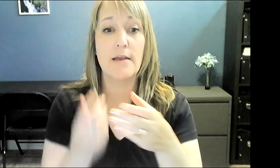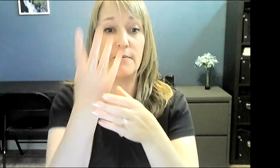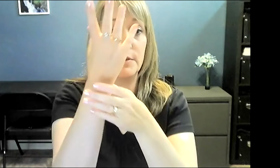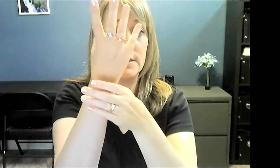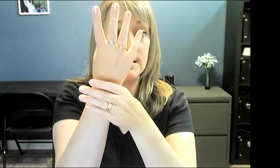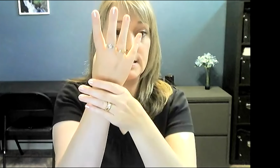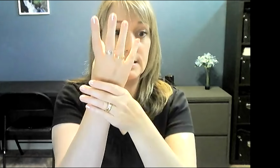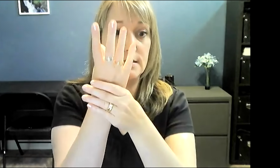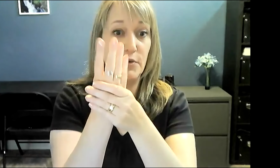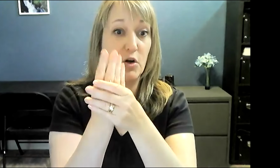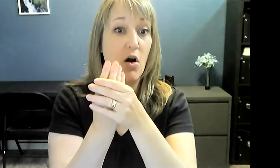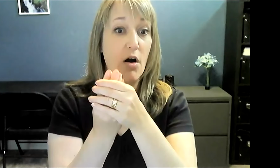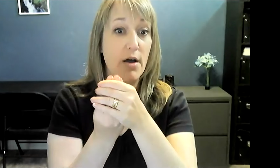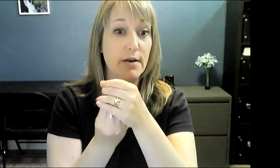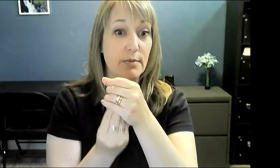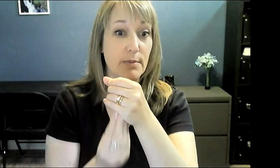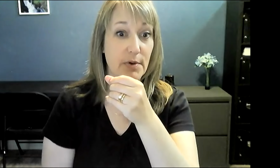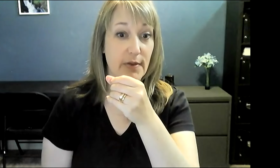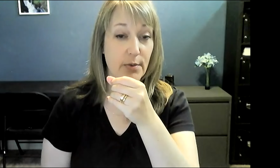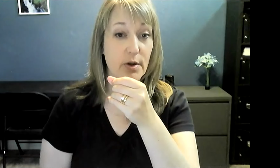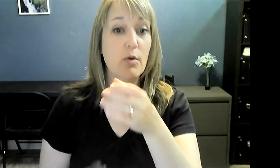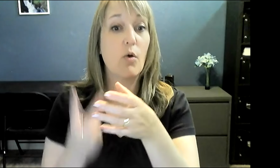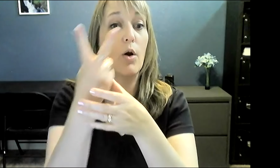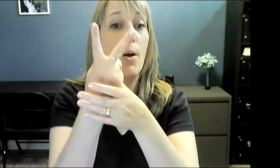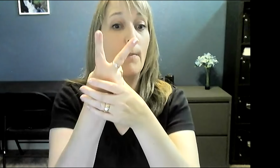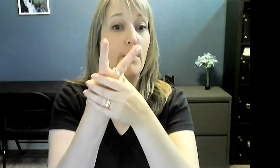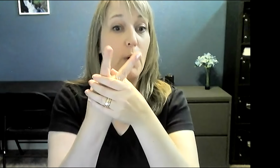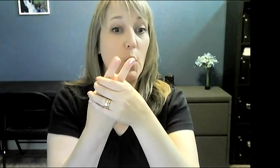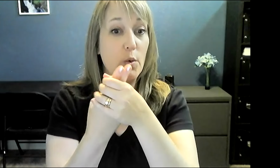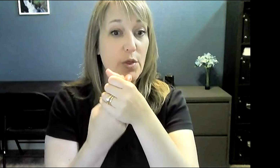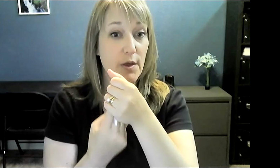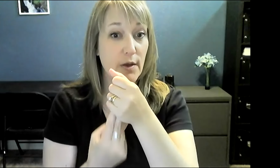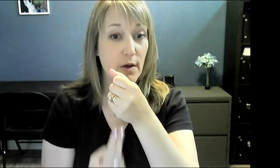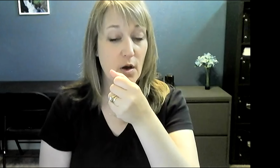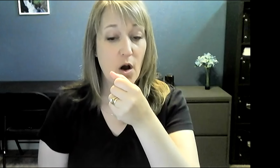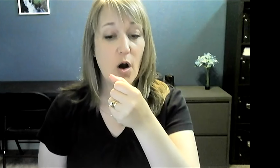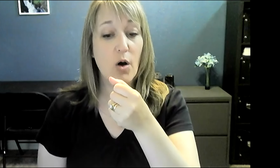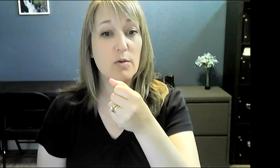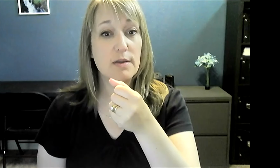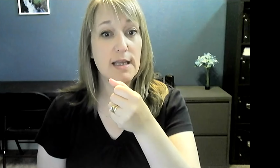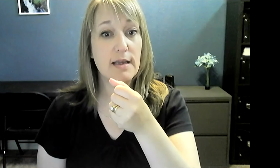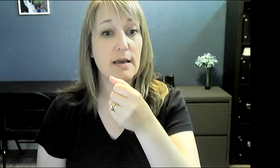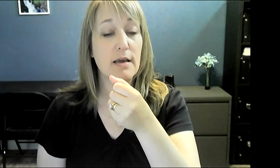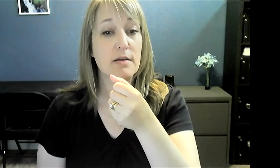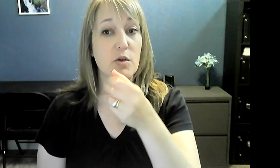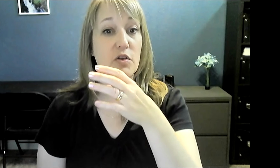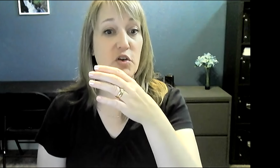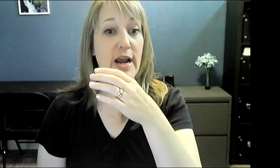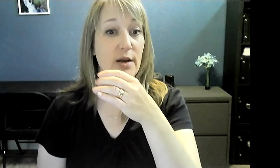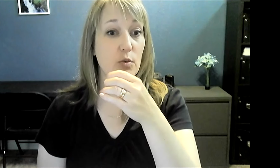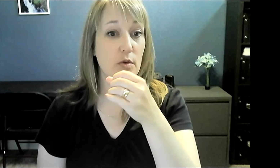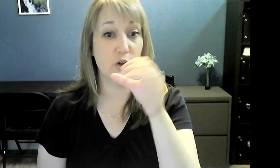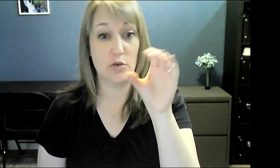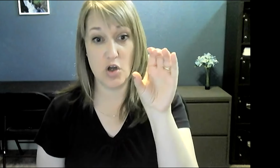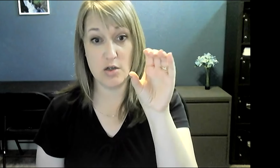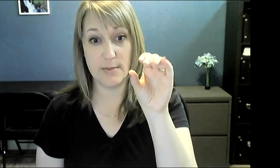for gone. Remember that one? Or both. Only so your non-dominant hand